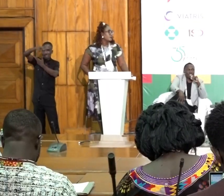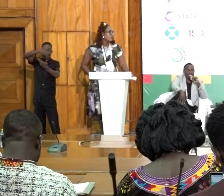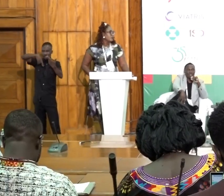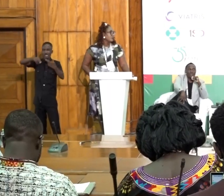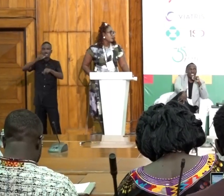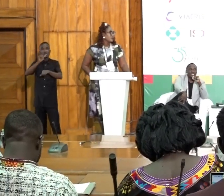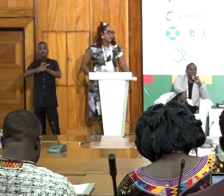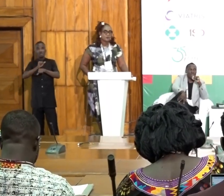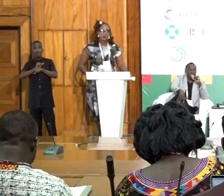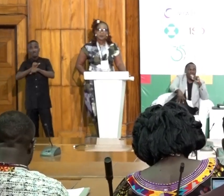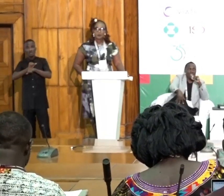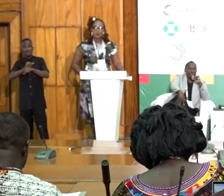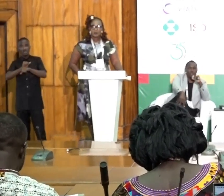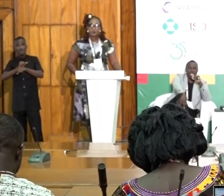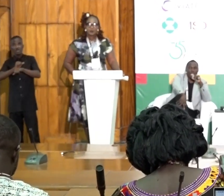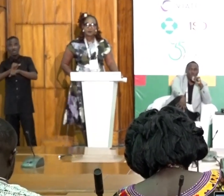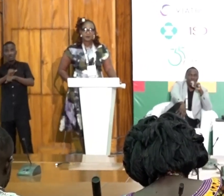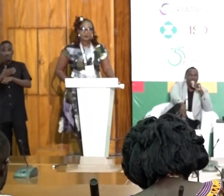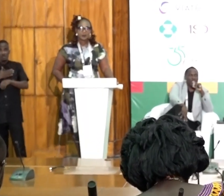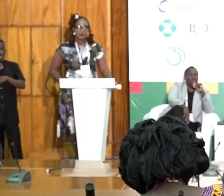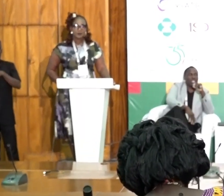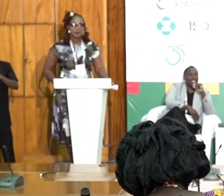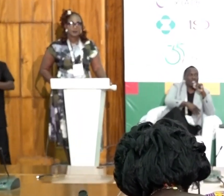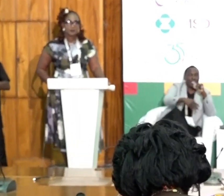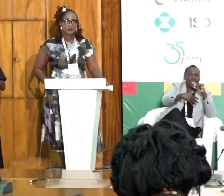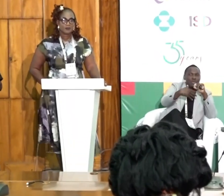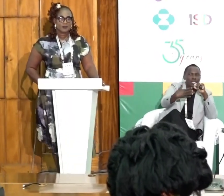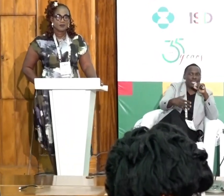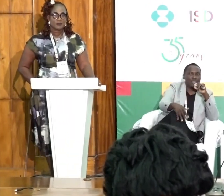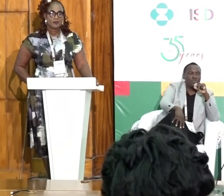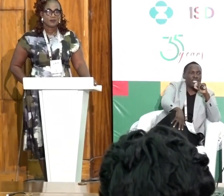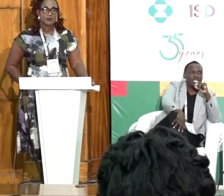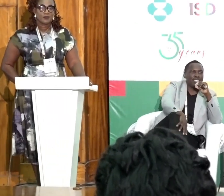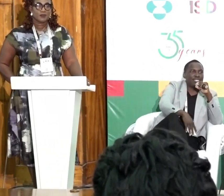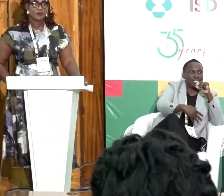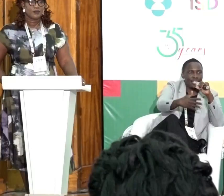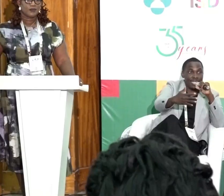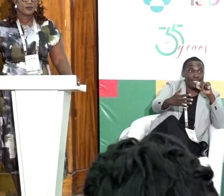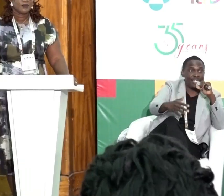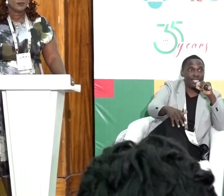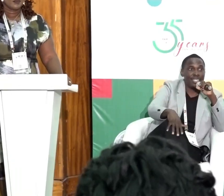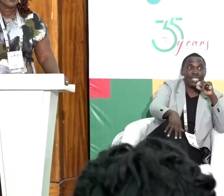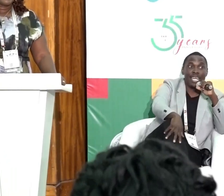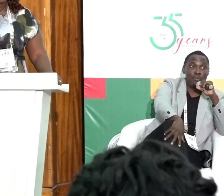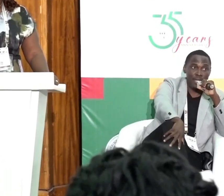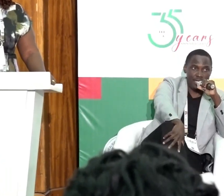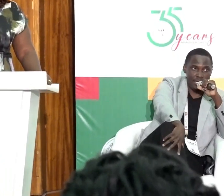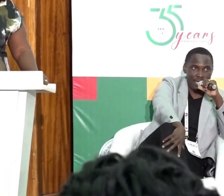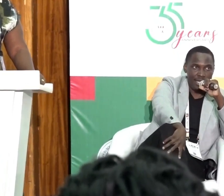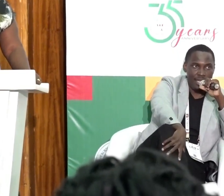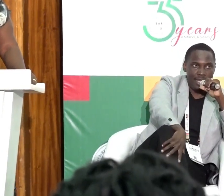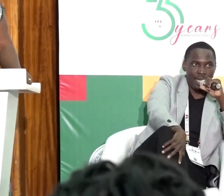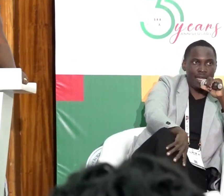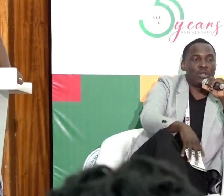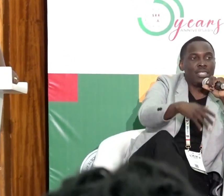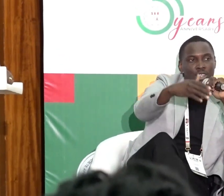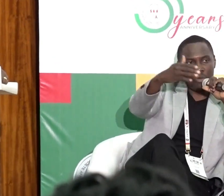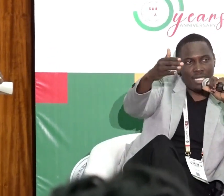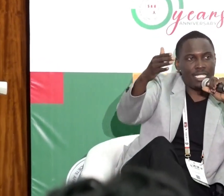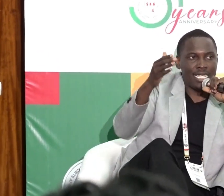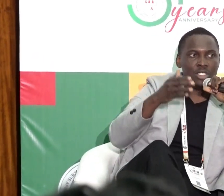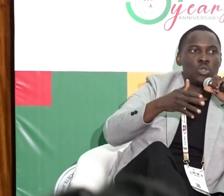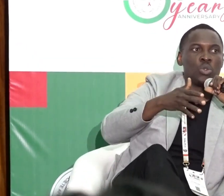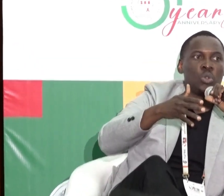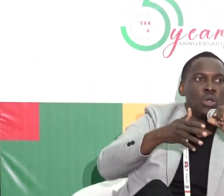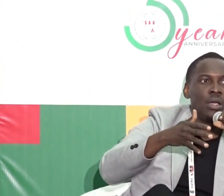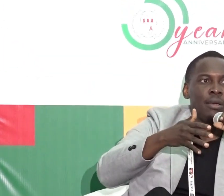that our CEO is also here from Malawi. So there was that community sensitization that happened within the